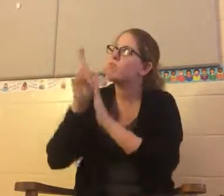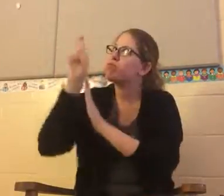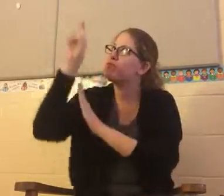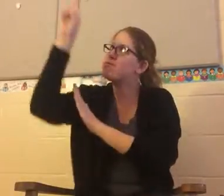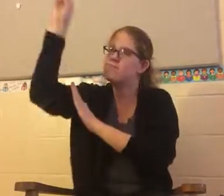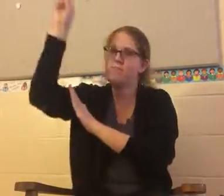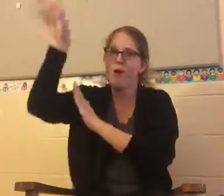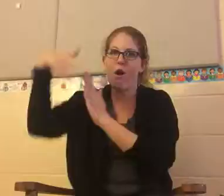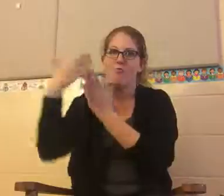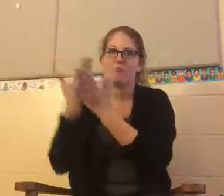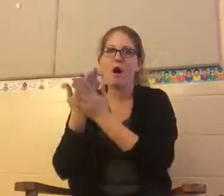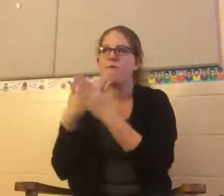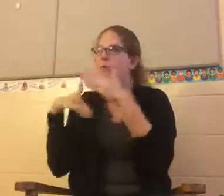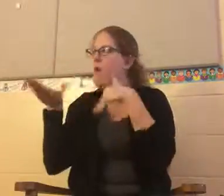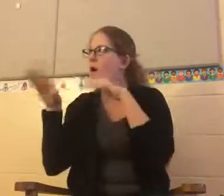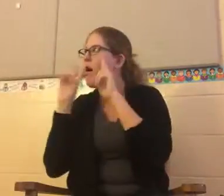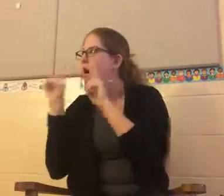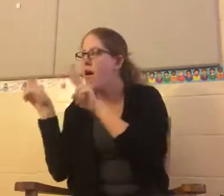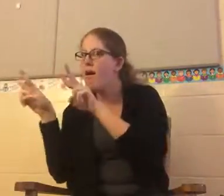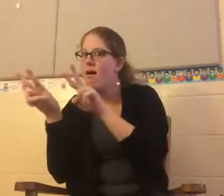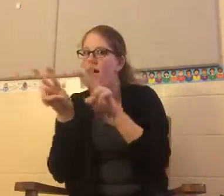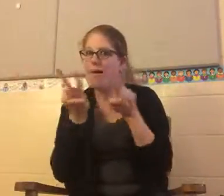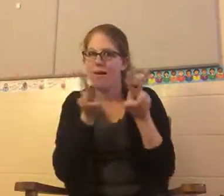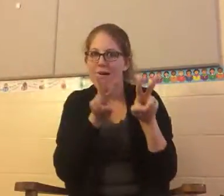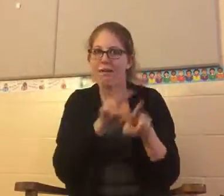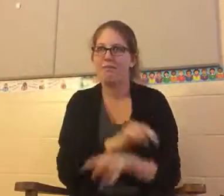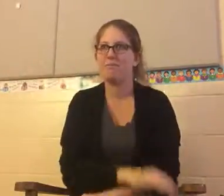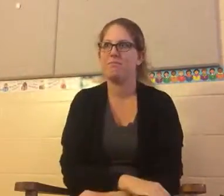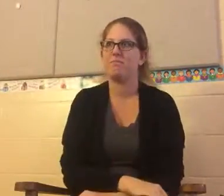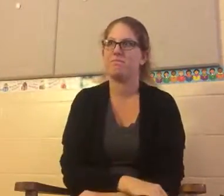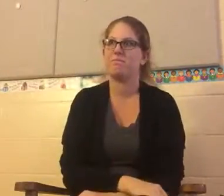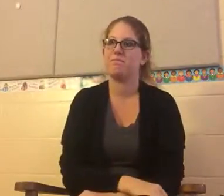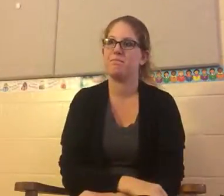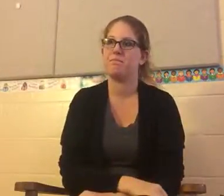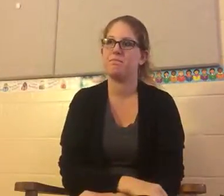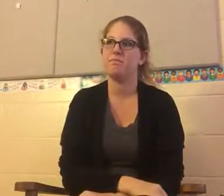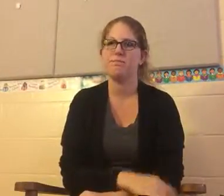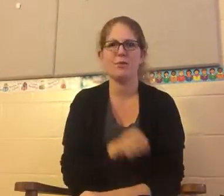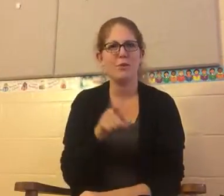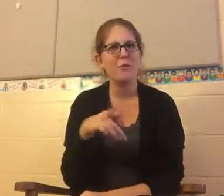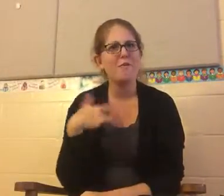How do you think they got there?